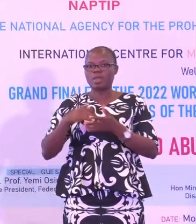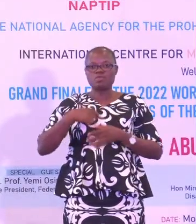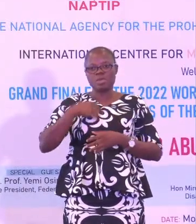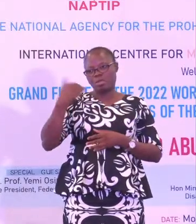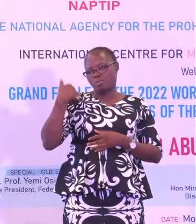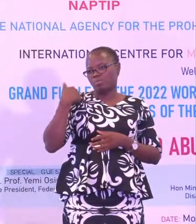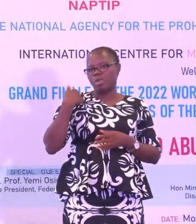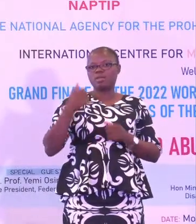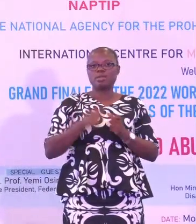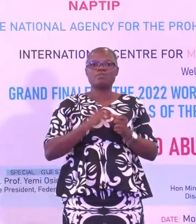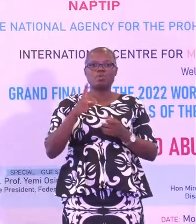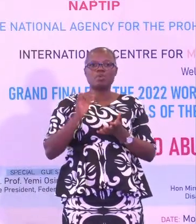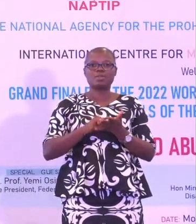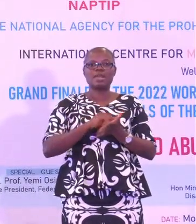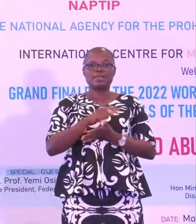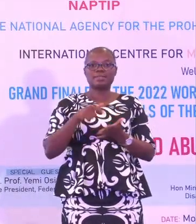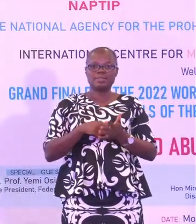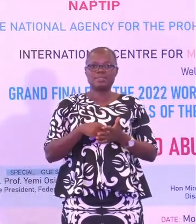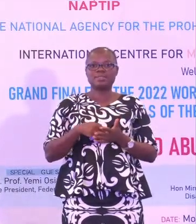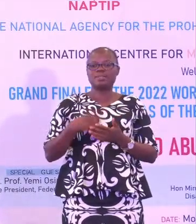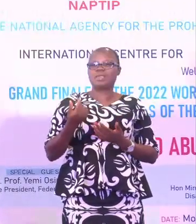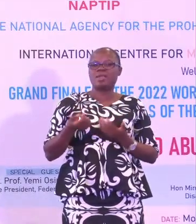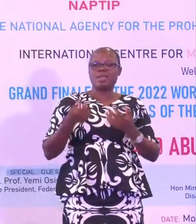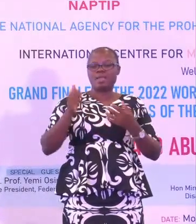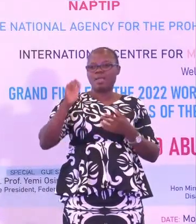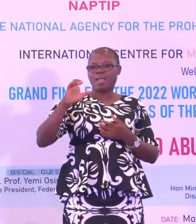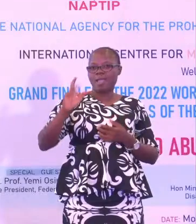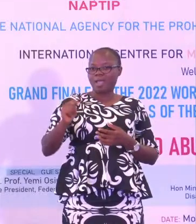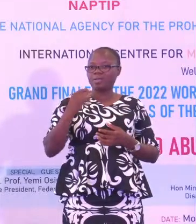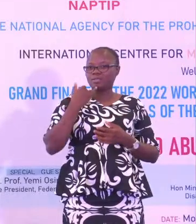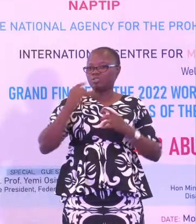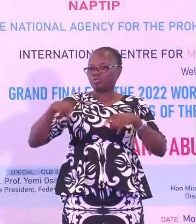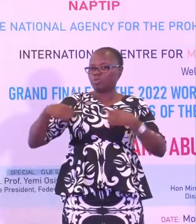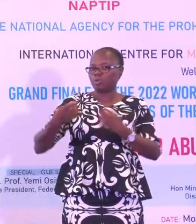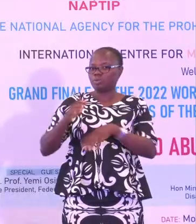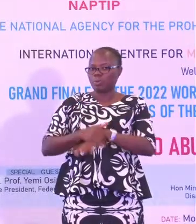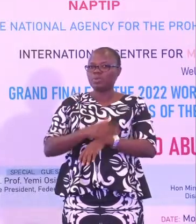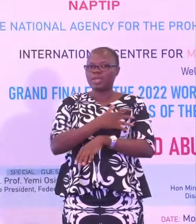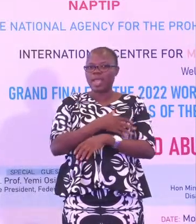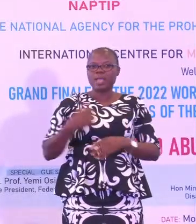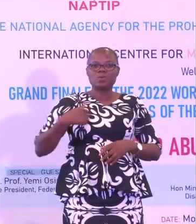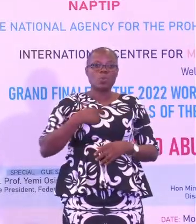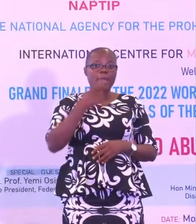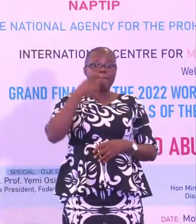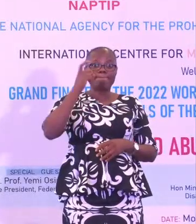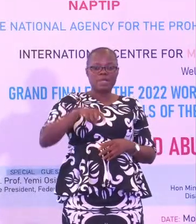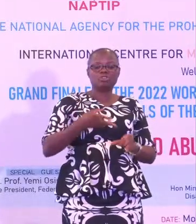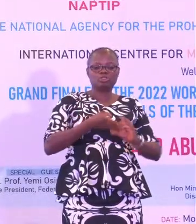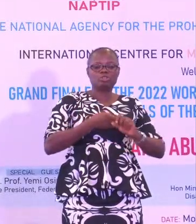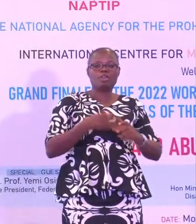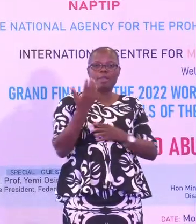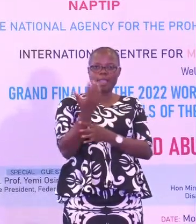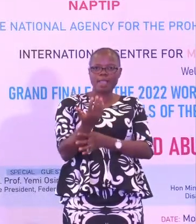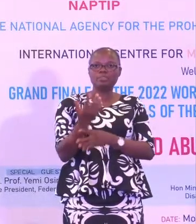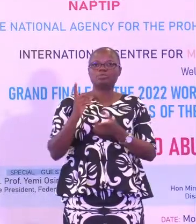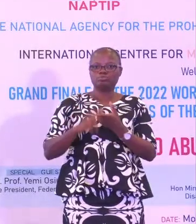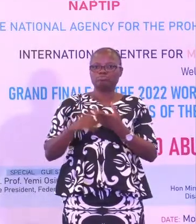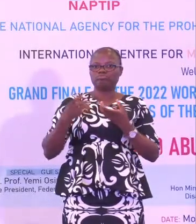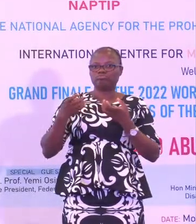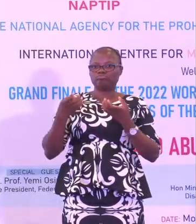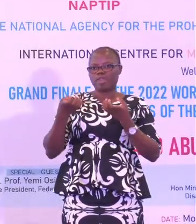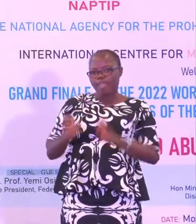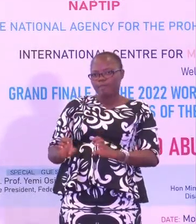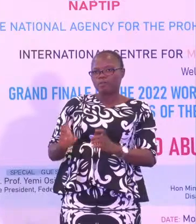that this dastardly act is going on and that we must all join hands in the effort